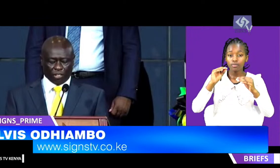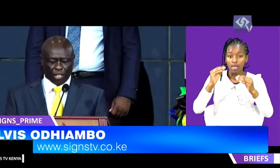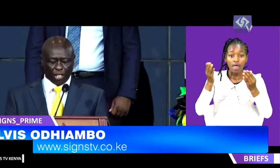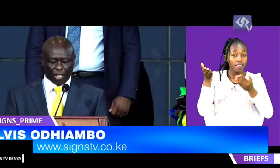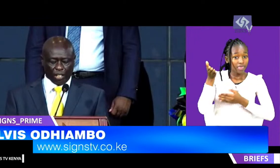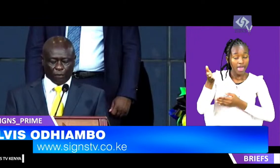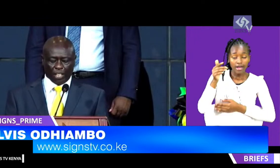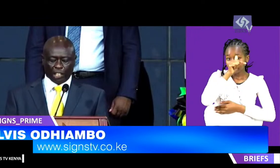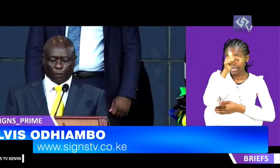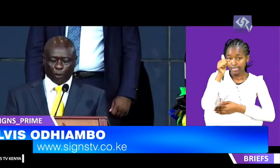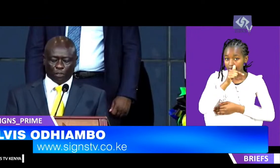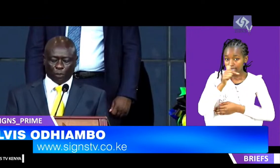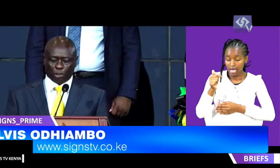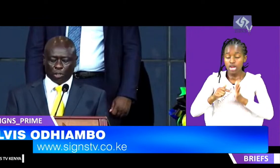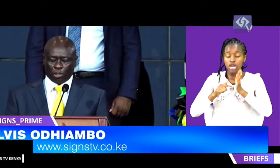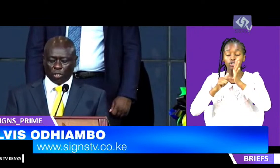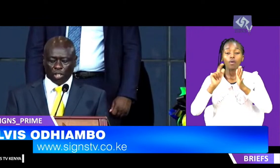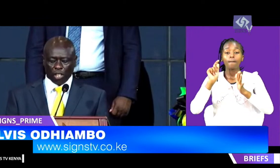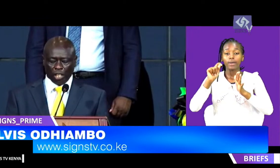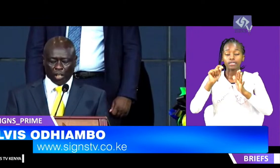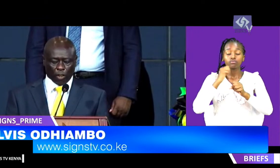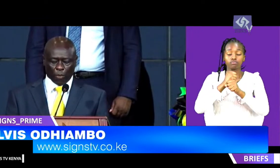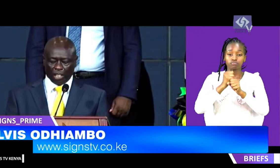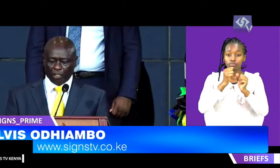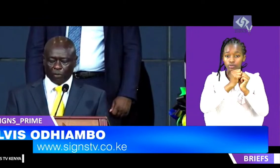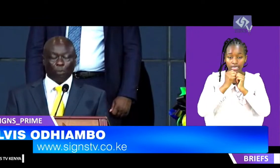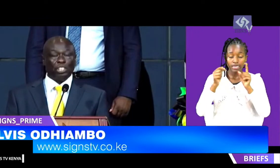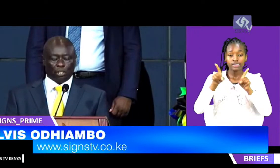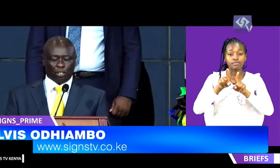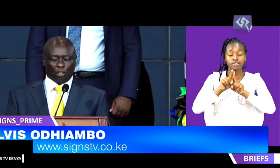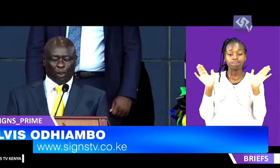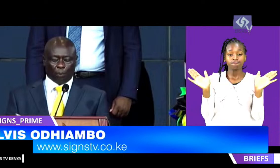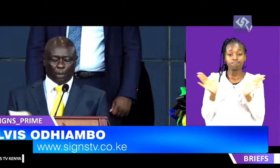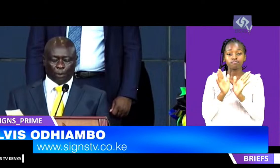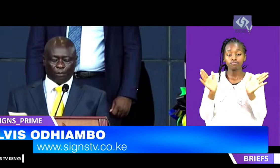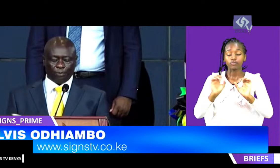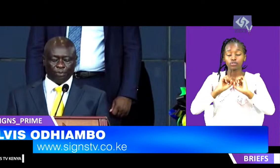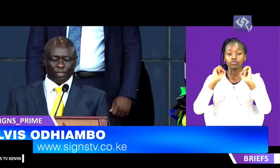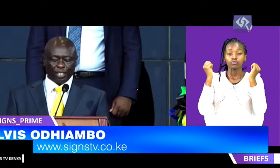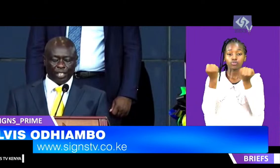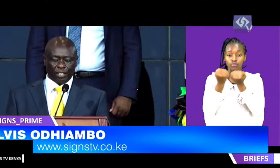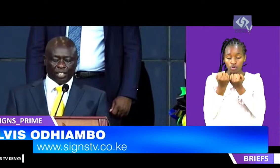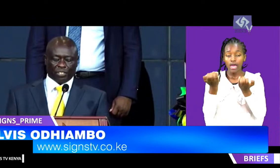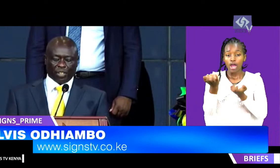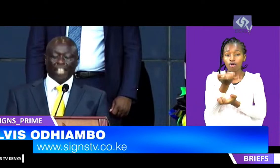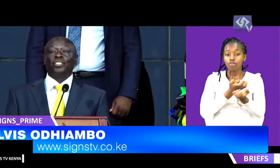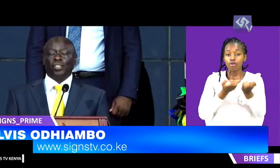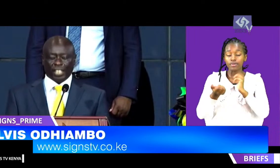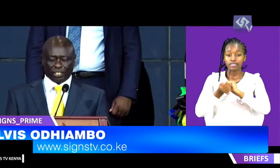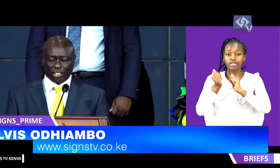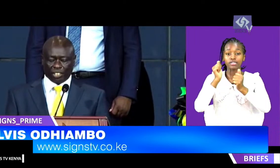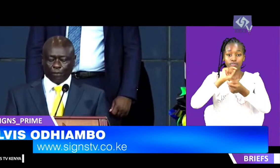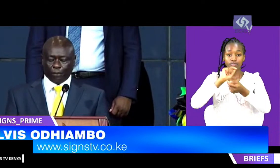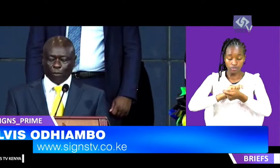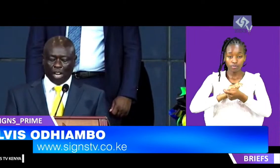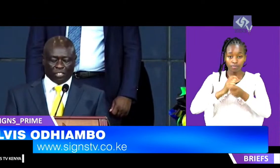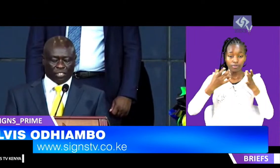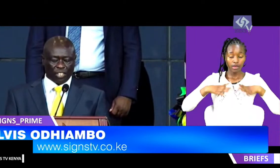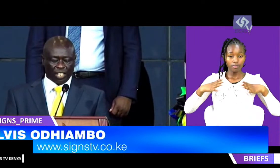collaboration in various fronts for socio-economic transformation of our people. This rides on the existing frameworks